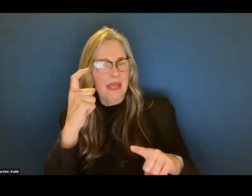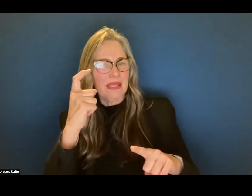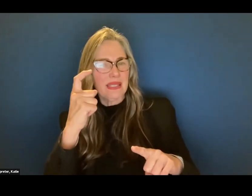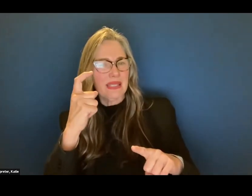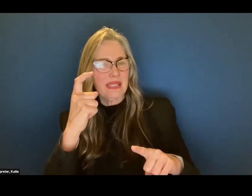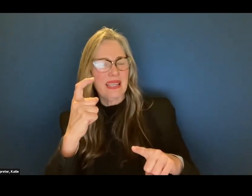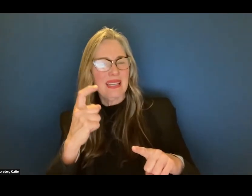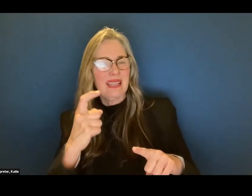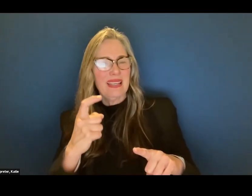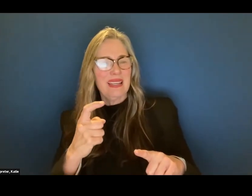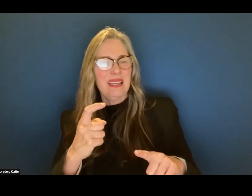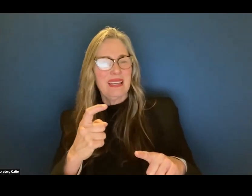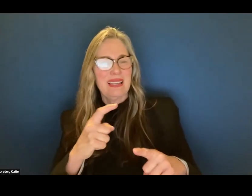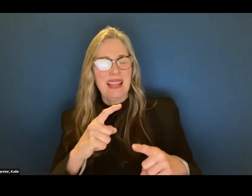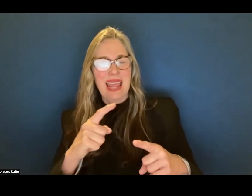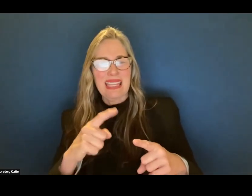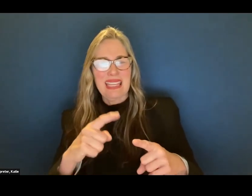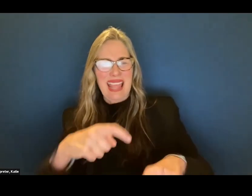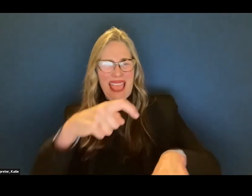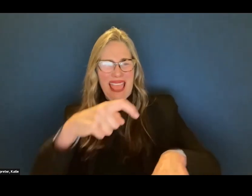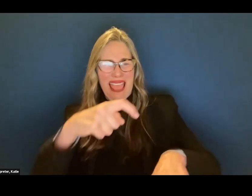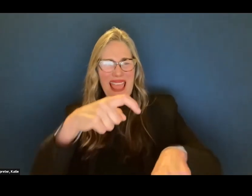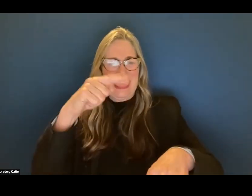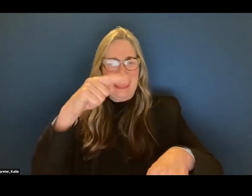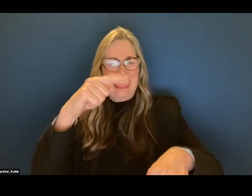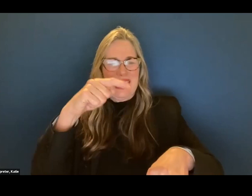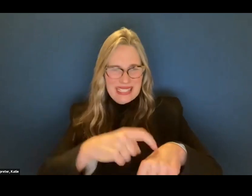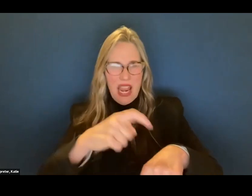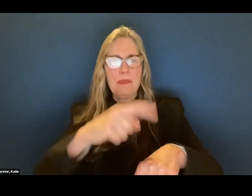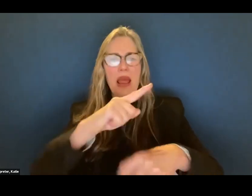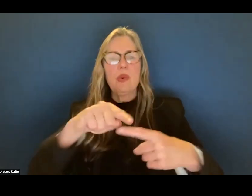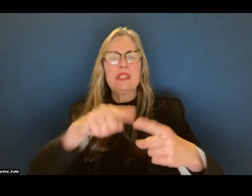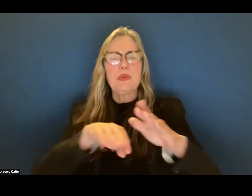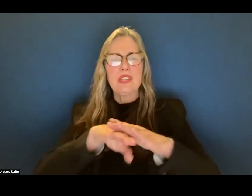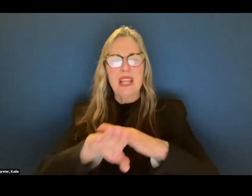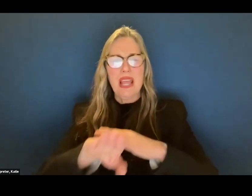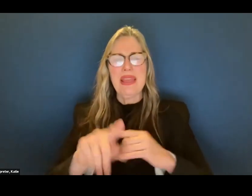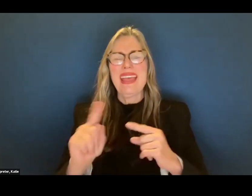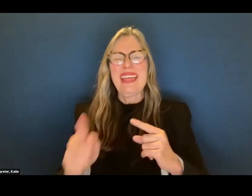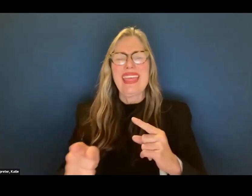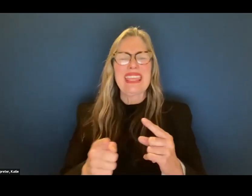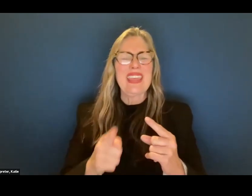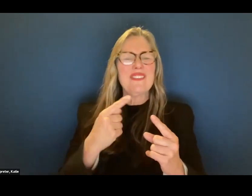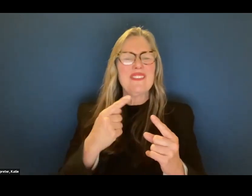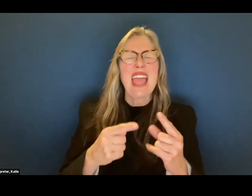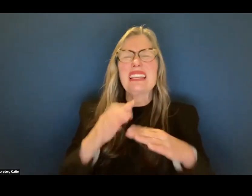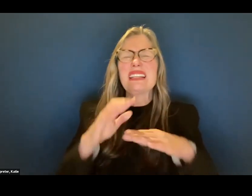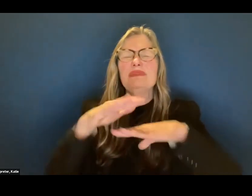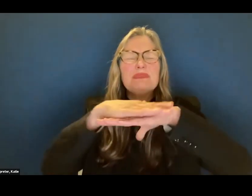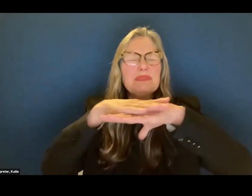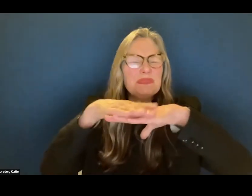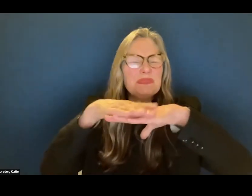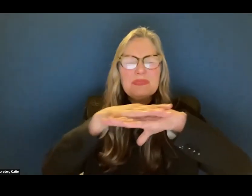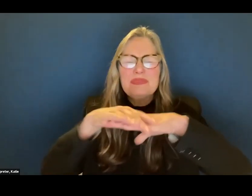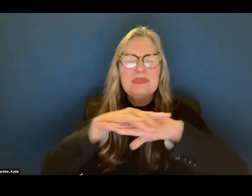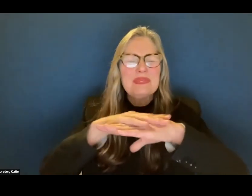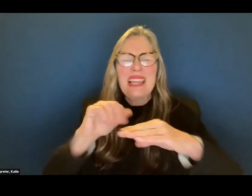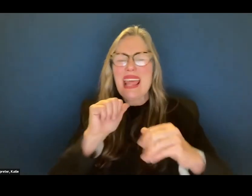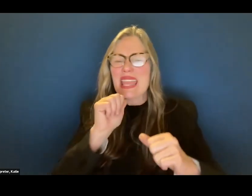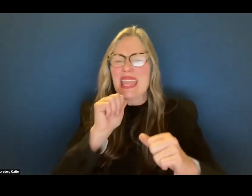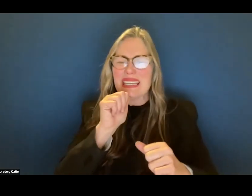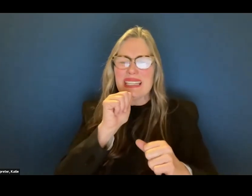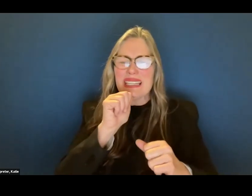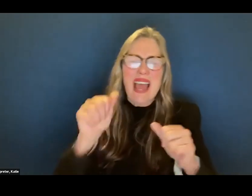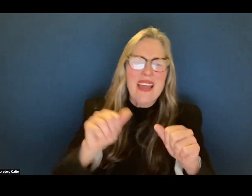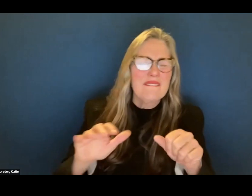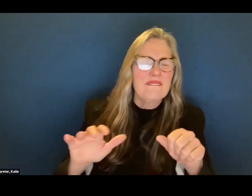line in the sand as to when it has to come out, we tend to get kind of a shell of a budget at that point. And then the trailer